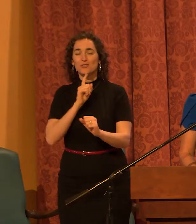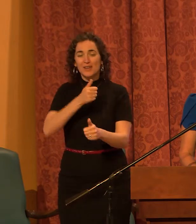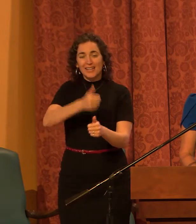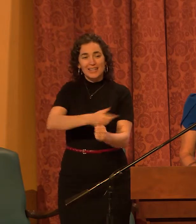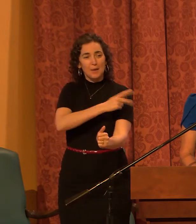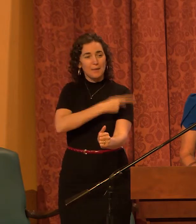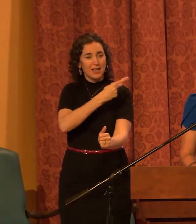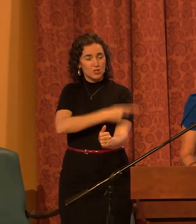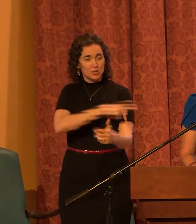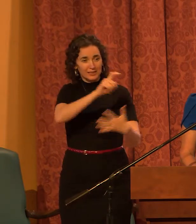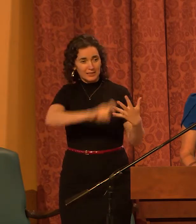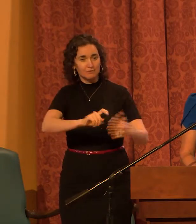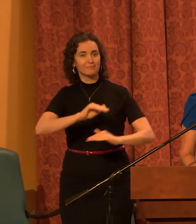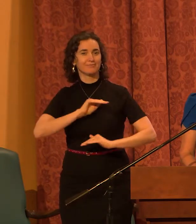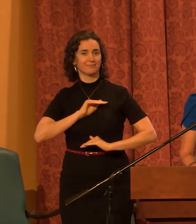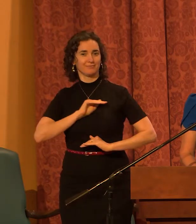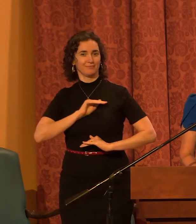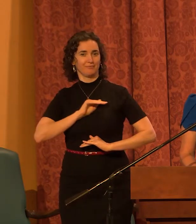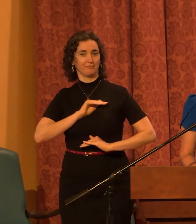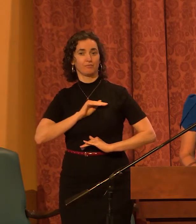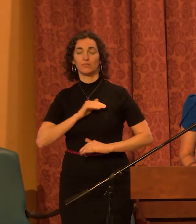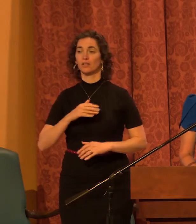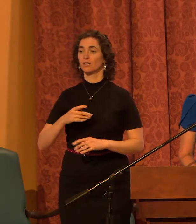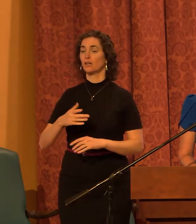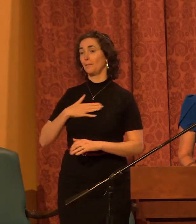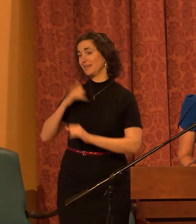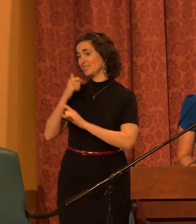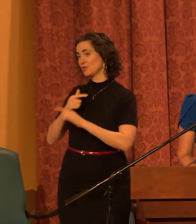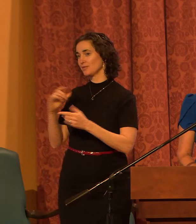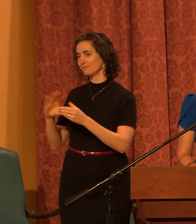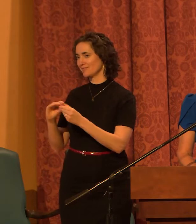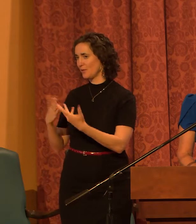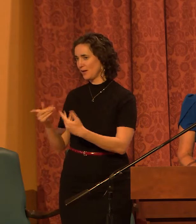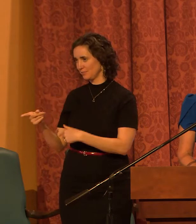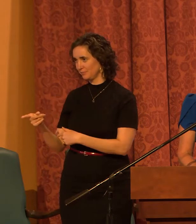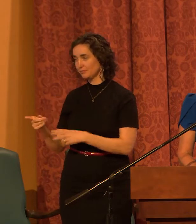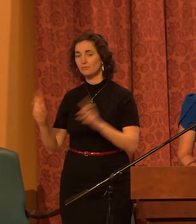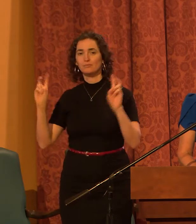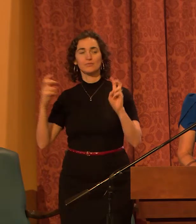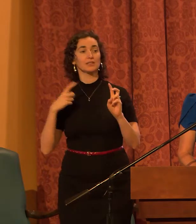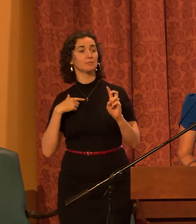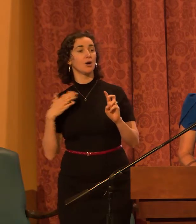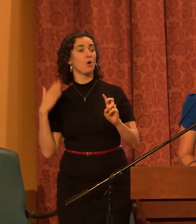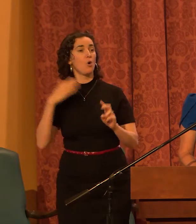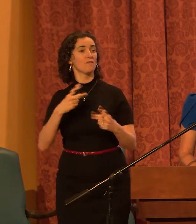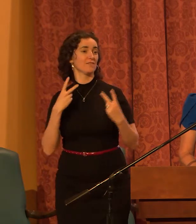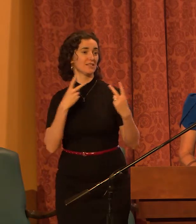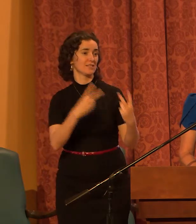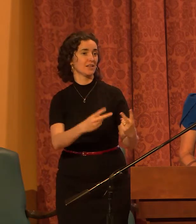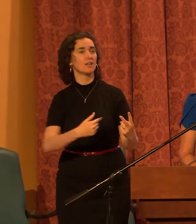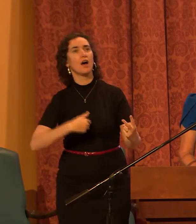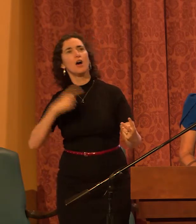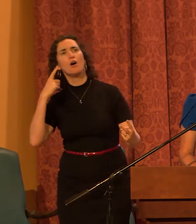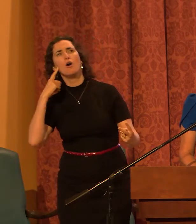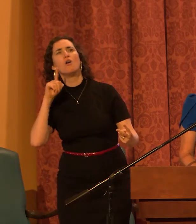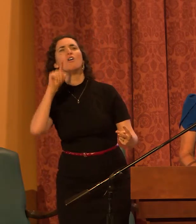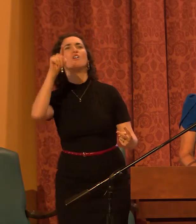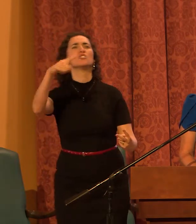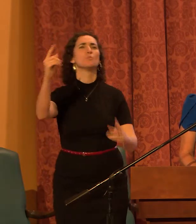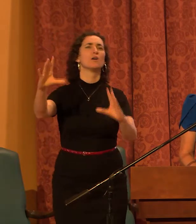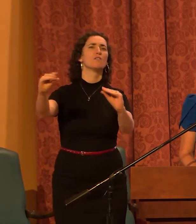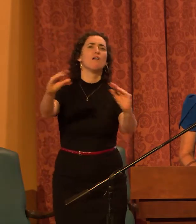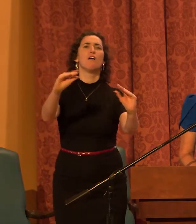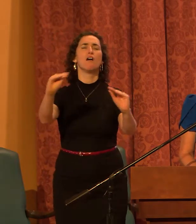patient's unique needs are met. From my sister, I came to visit and I heard talking in the back of the